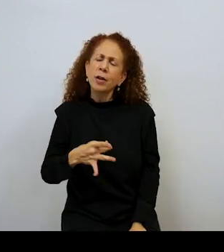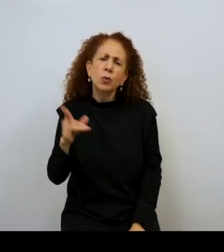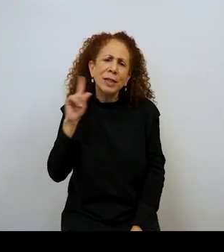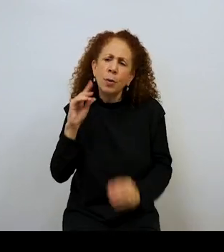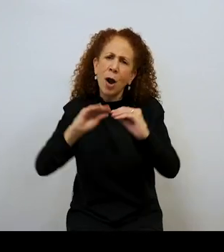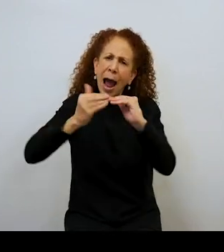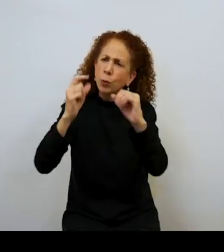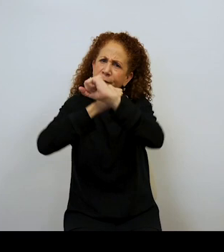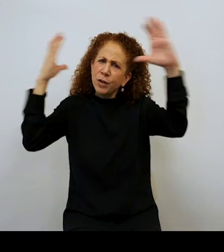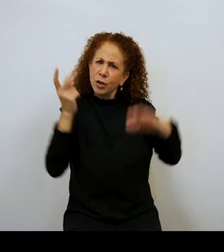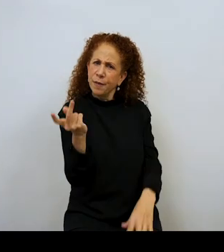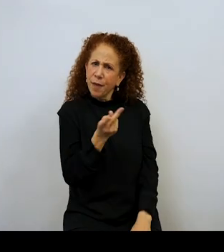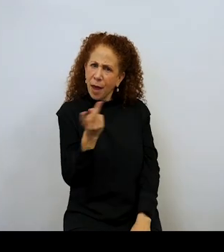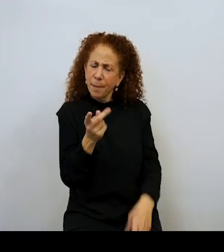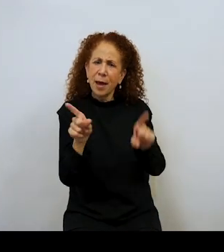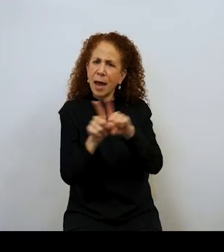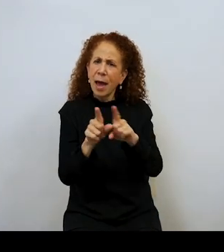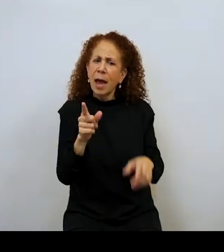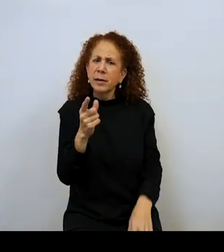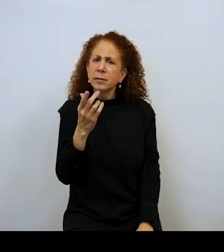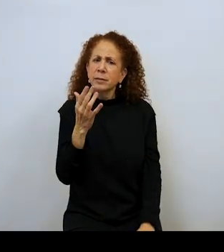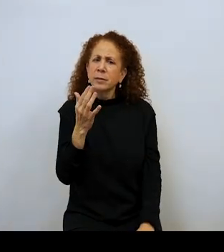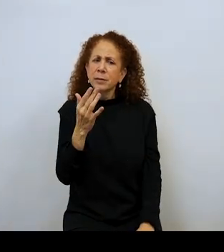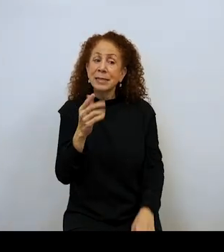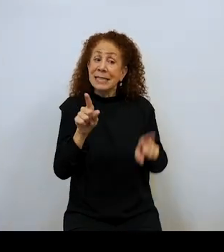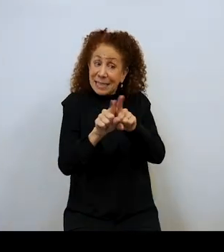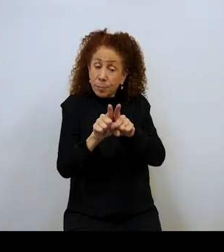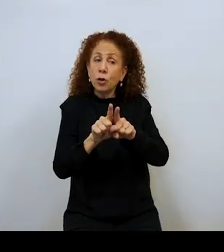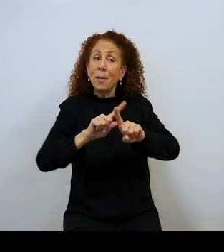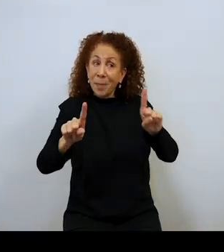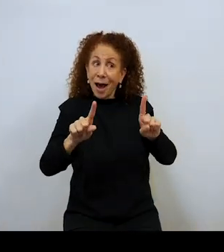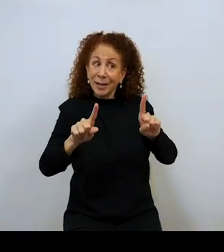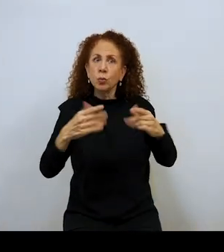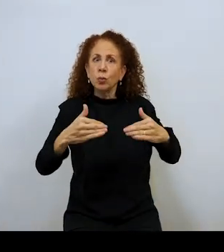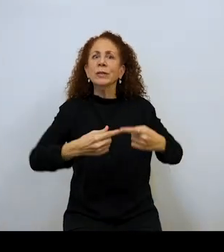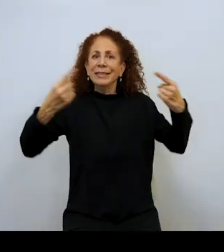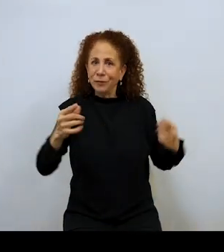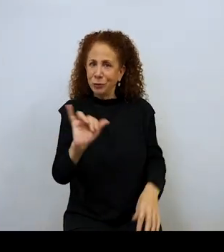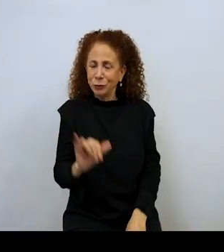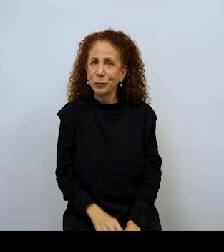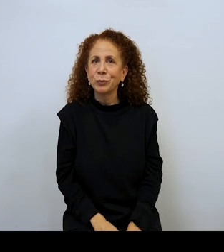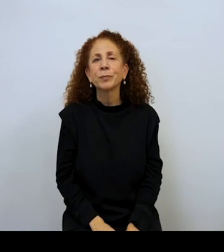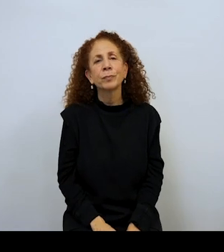how did you envision them as being both in some ways so similar and also so radically different from each other?